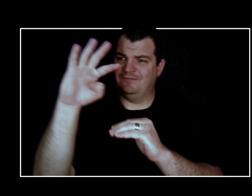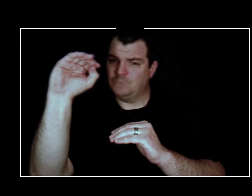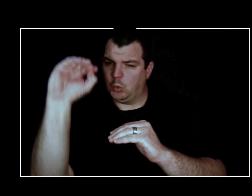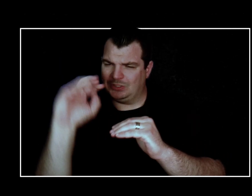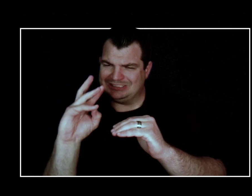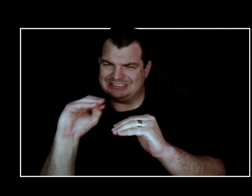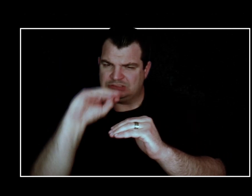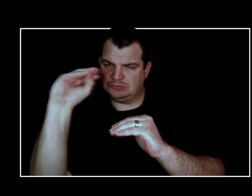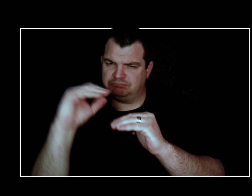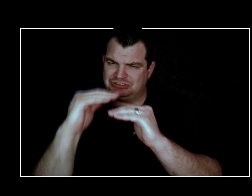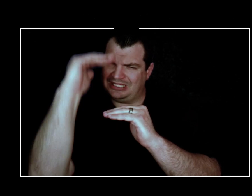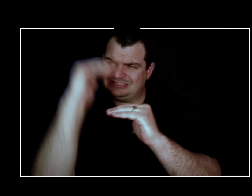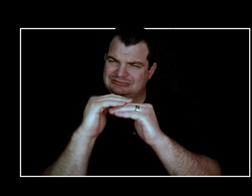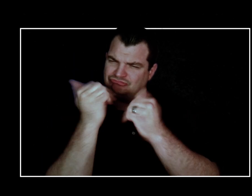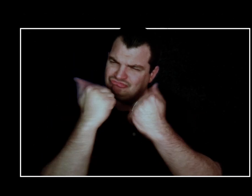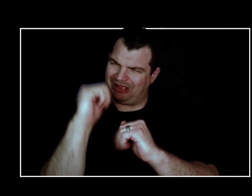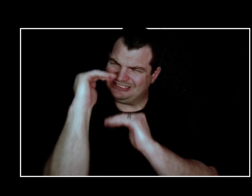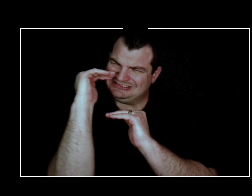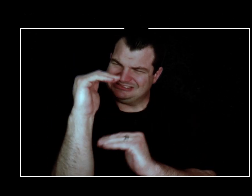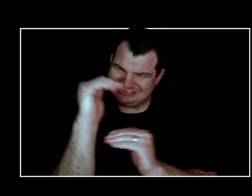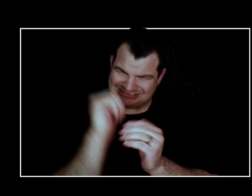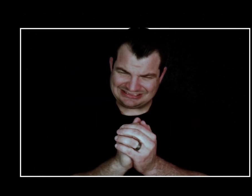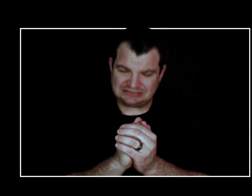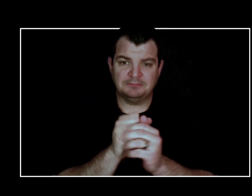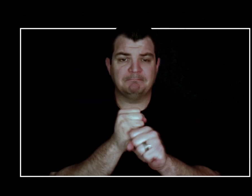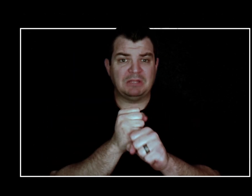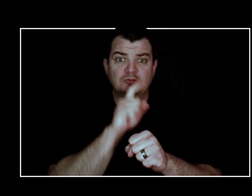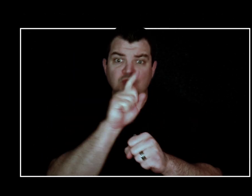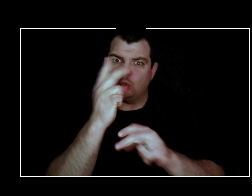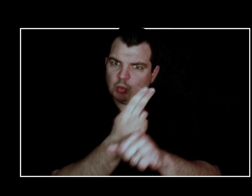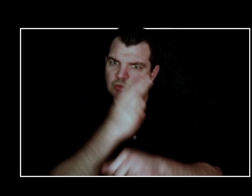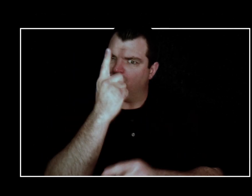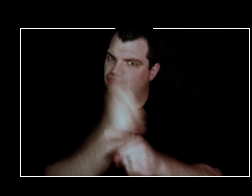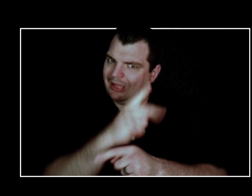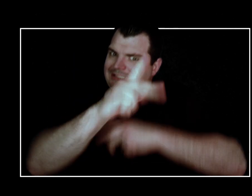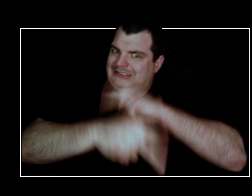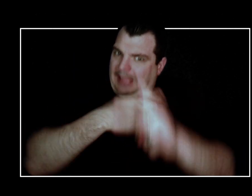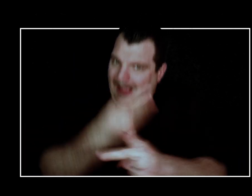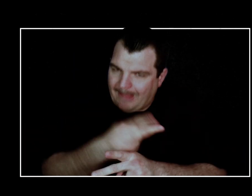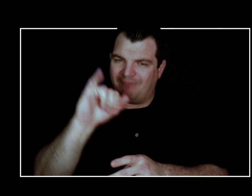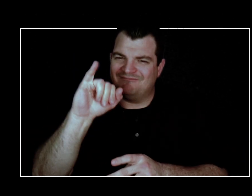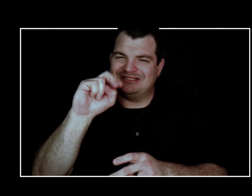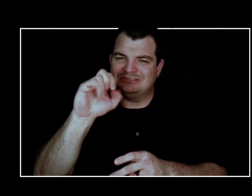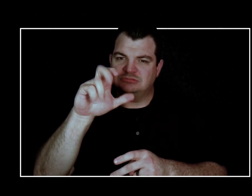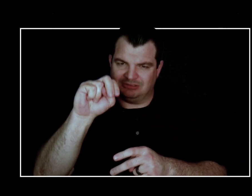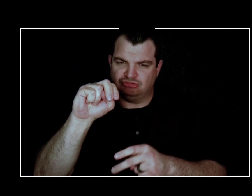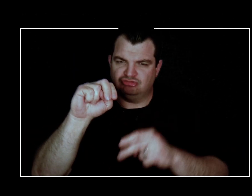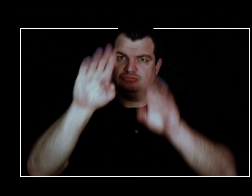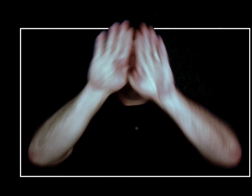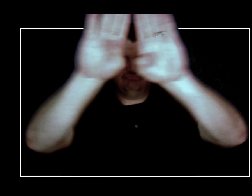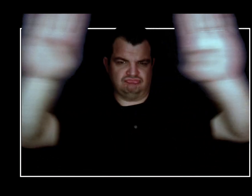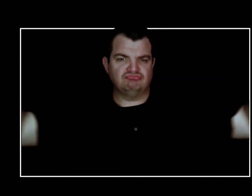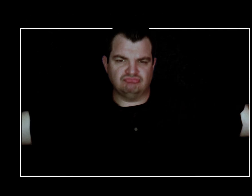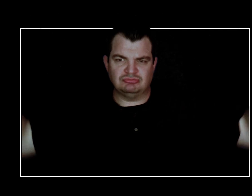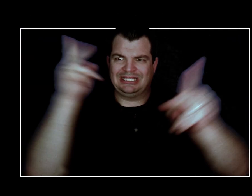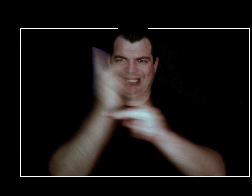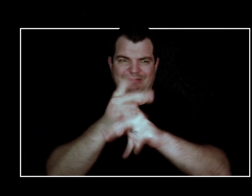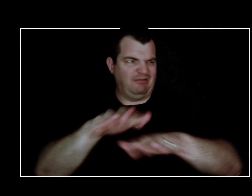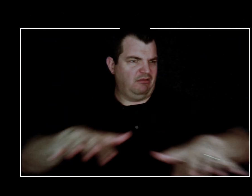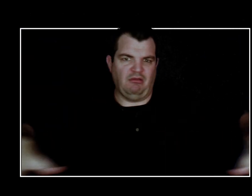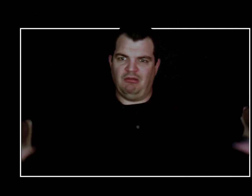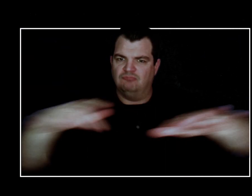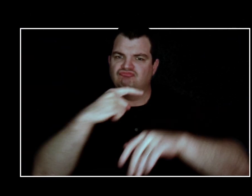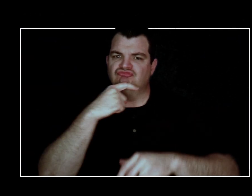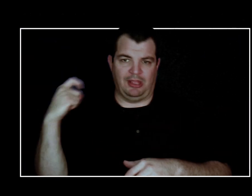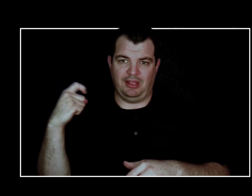between 40 and 60%. Be sure to use the right type of insulation in your home to help keep